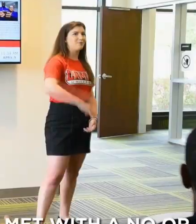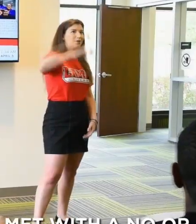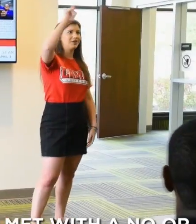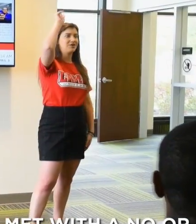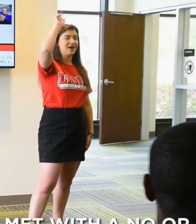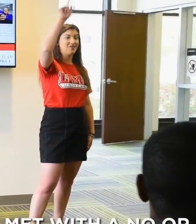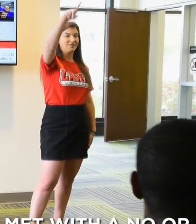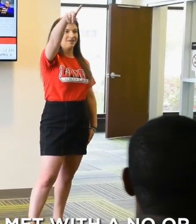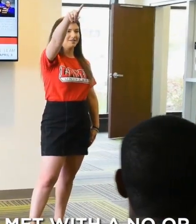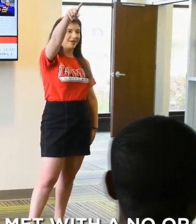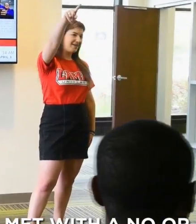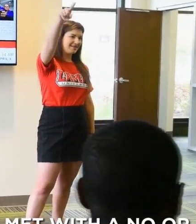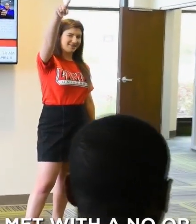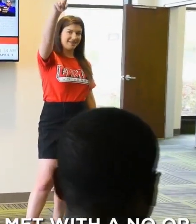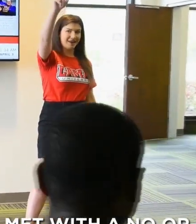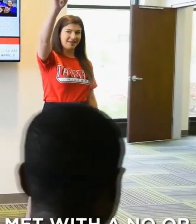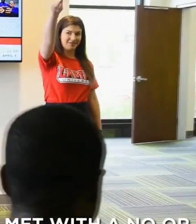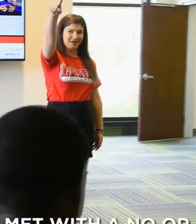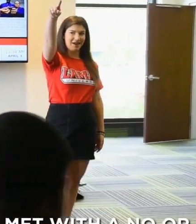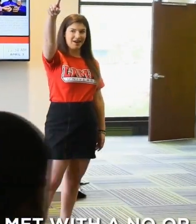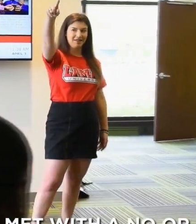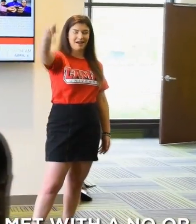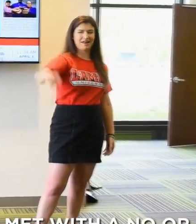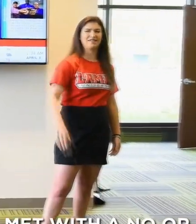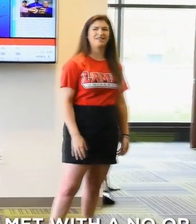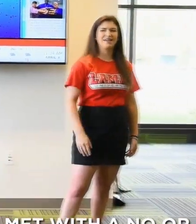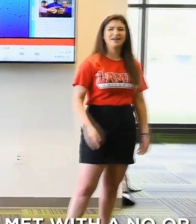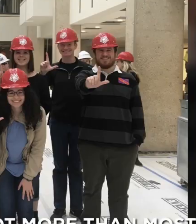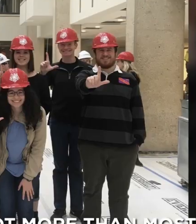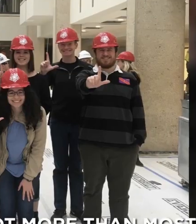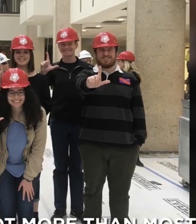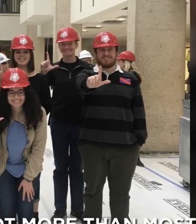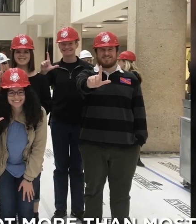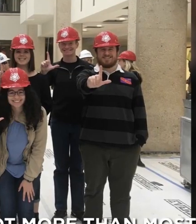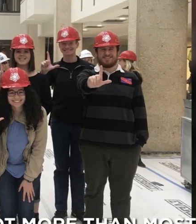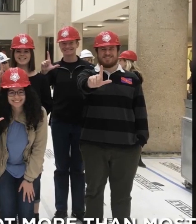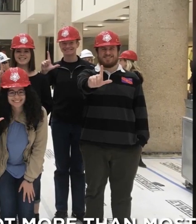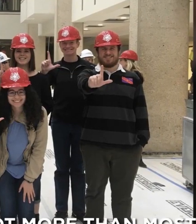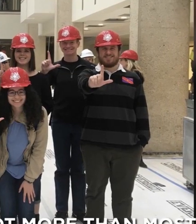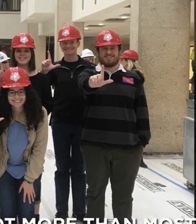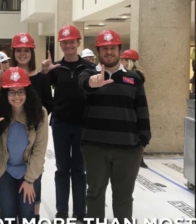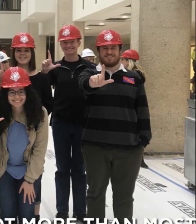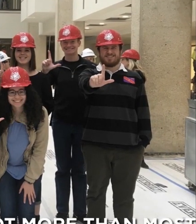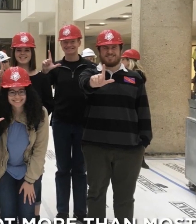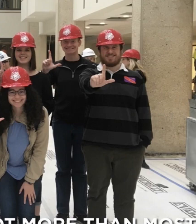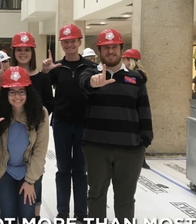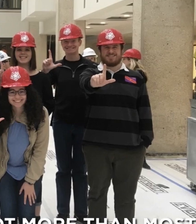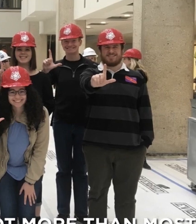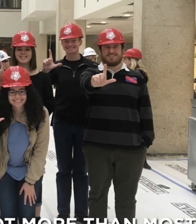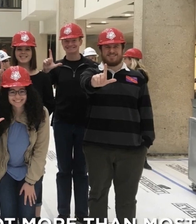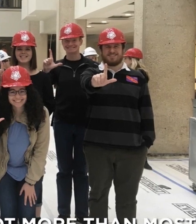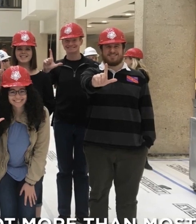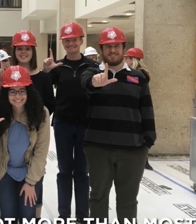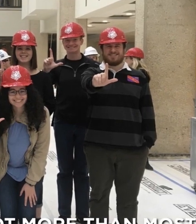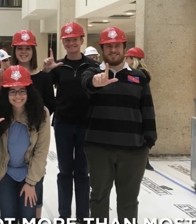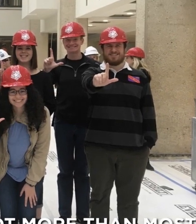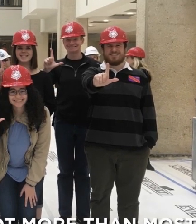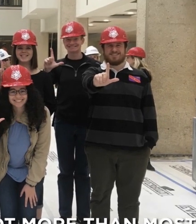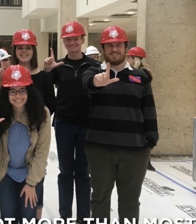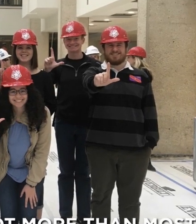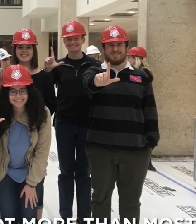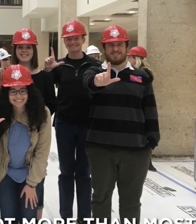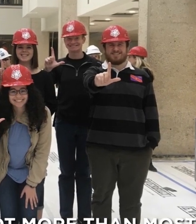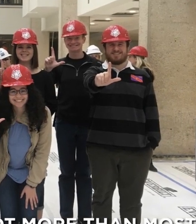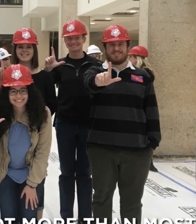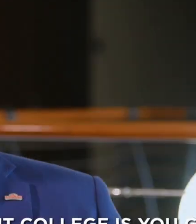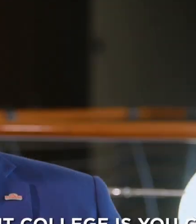a no or that can't happen here. I have accomplished just as much, if not more, than most of my